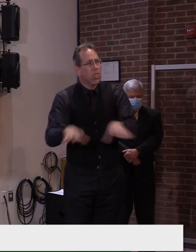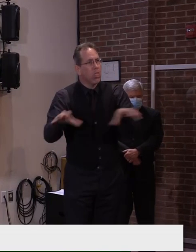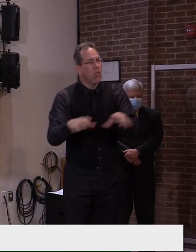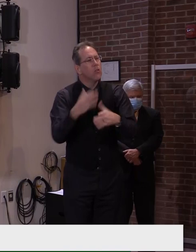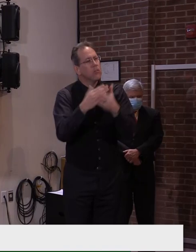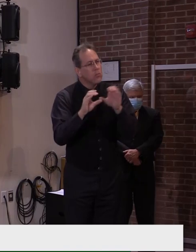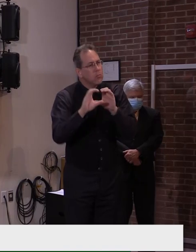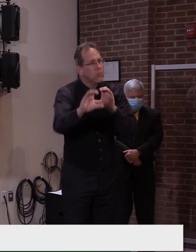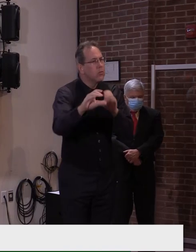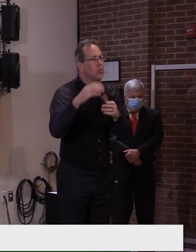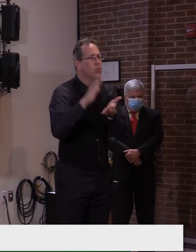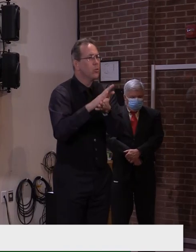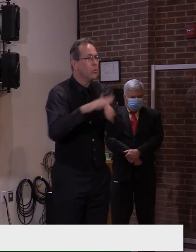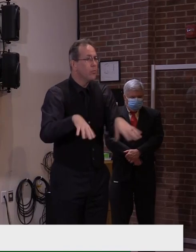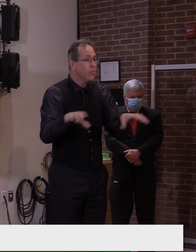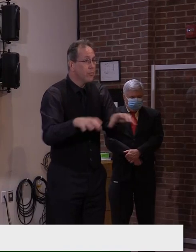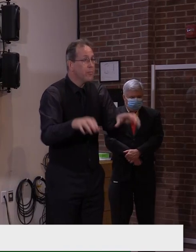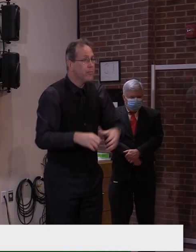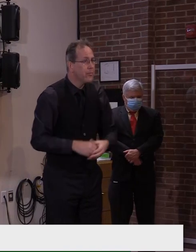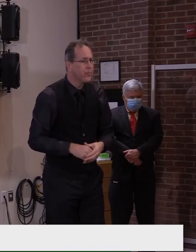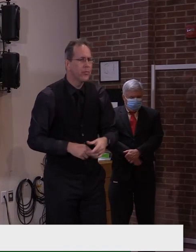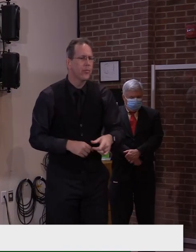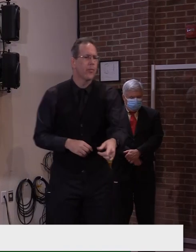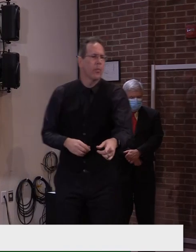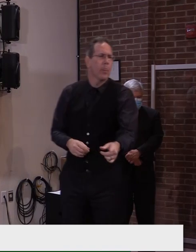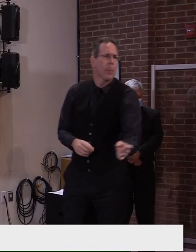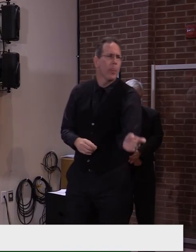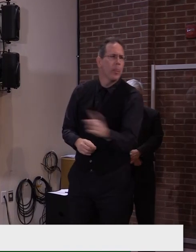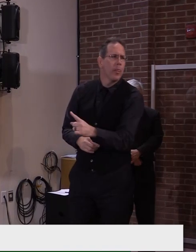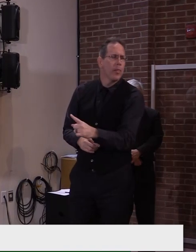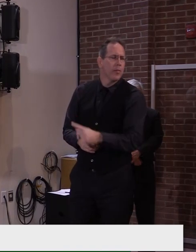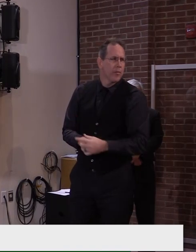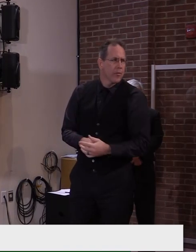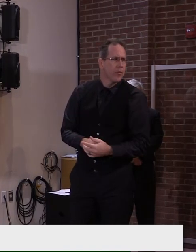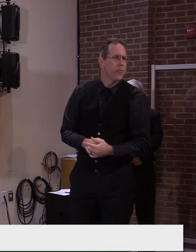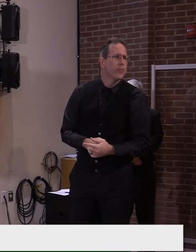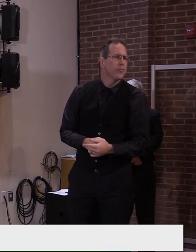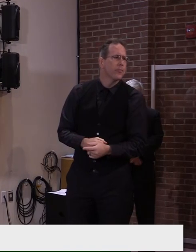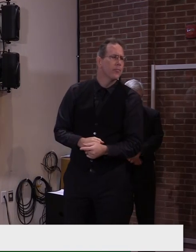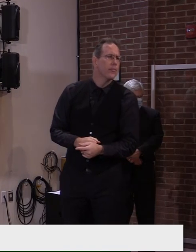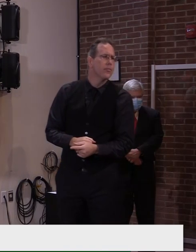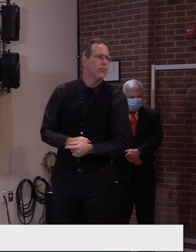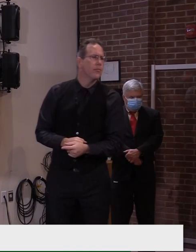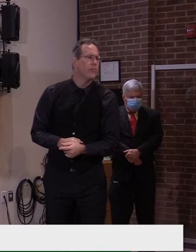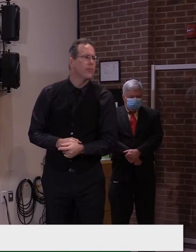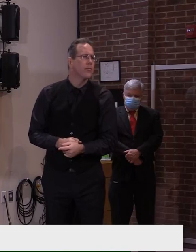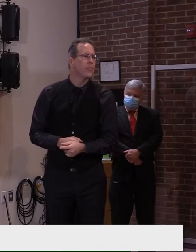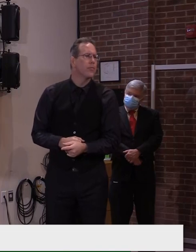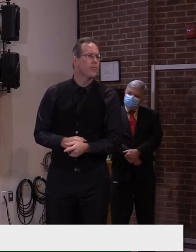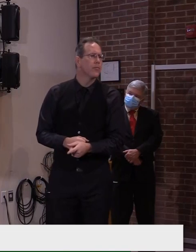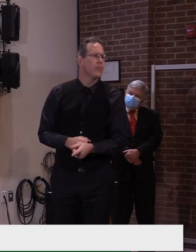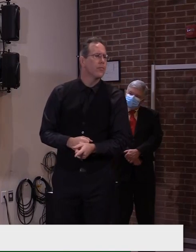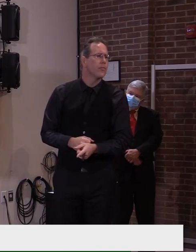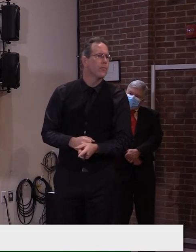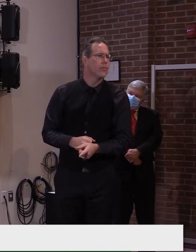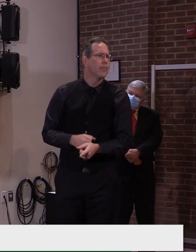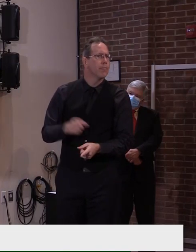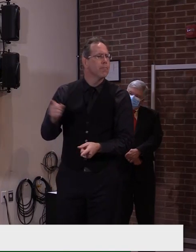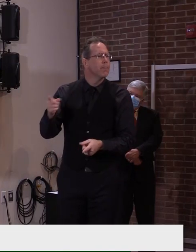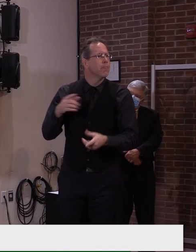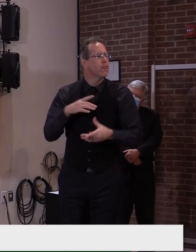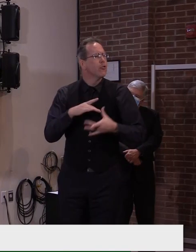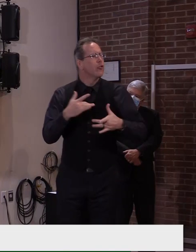Okay. You know, in the past, you've mentioned concerns about parents being honest about their kids